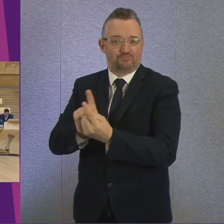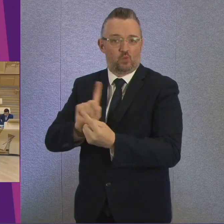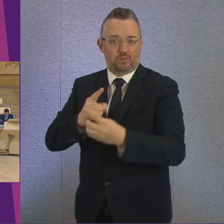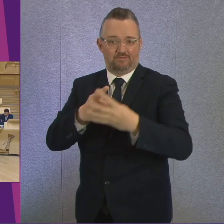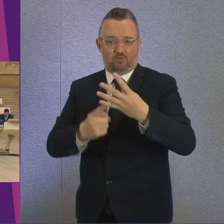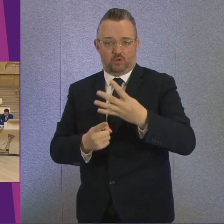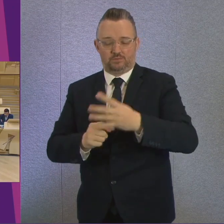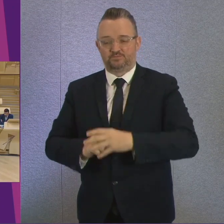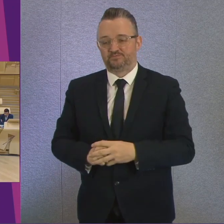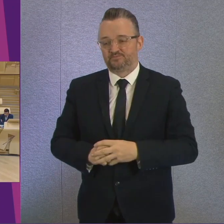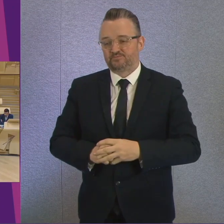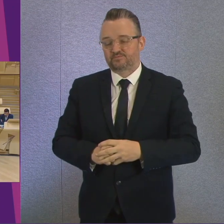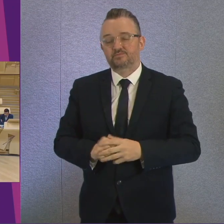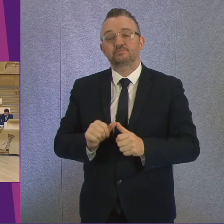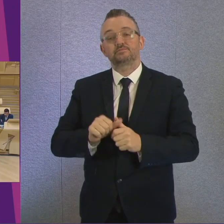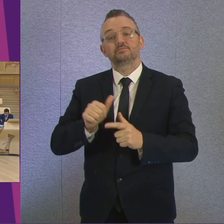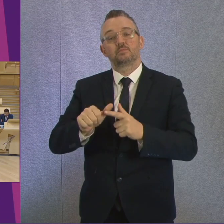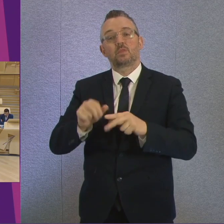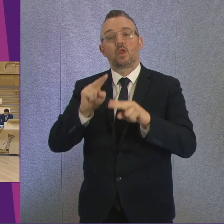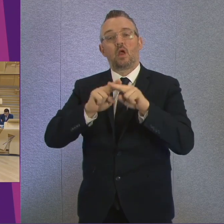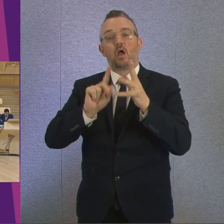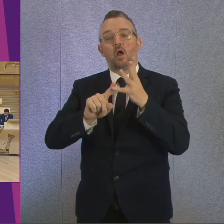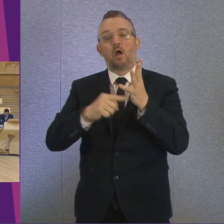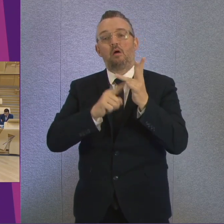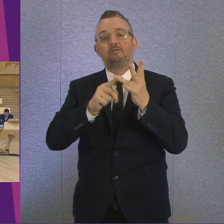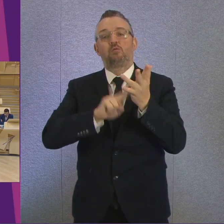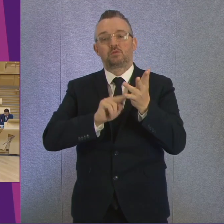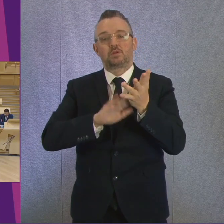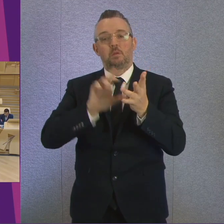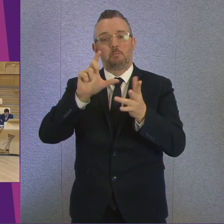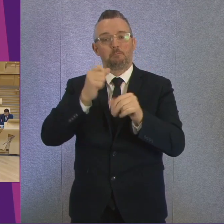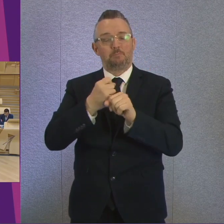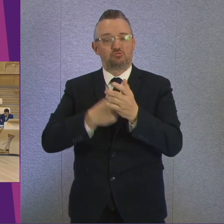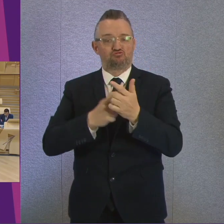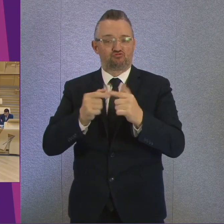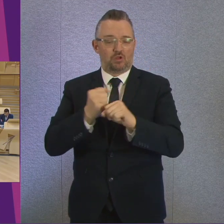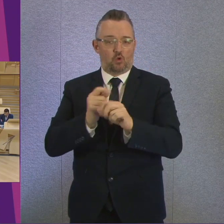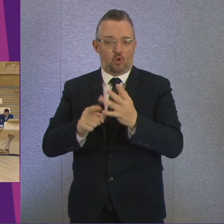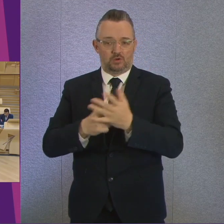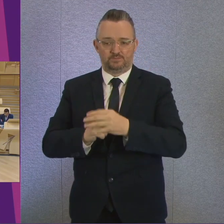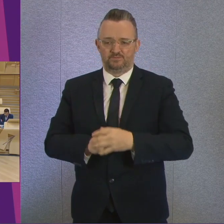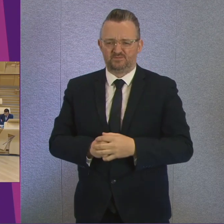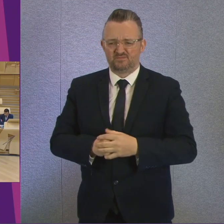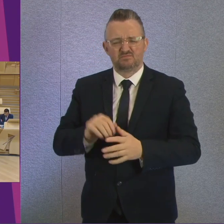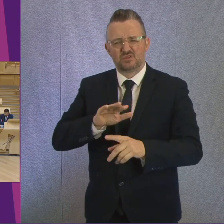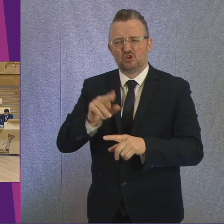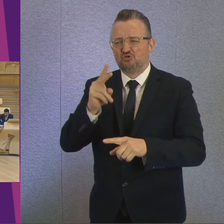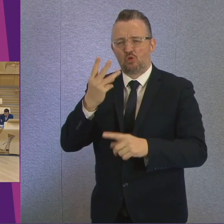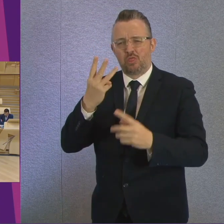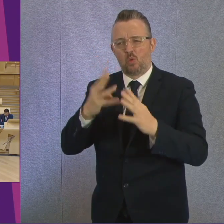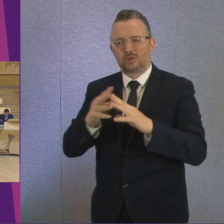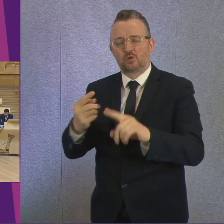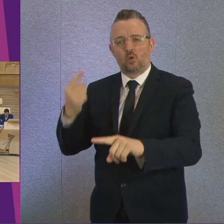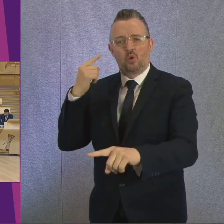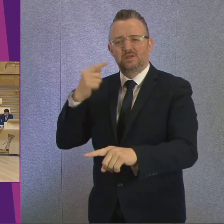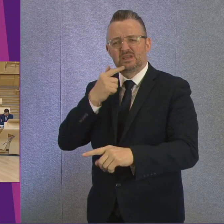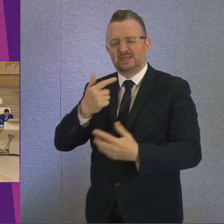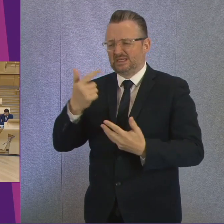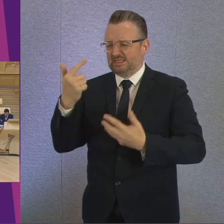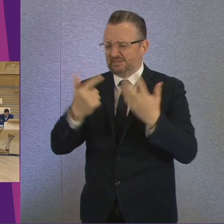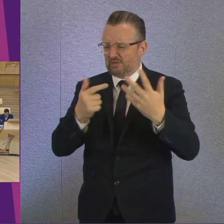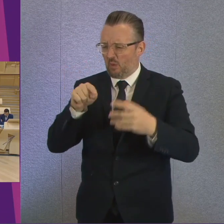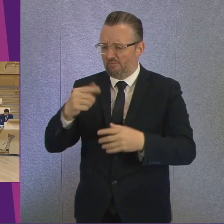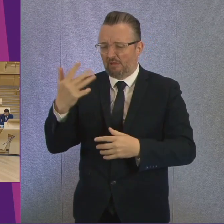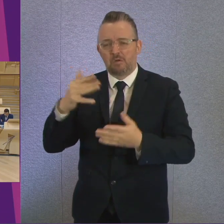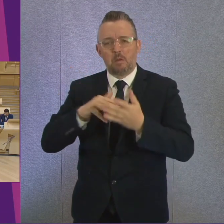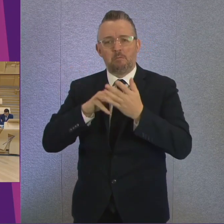Thank you. Fulton McGregor, to be followed by Sarah Boyack. Thank you, Presiding Officer. Several weeks ago it emerged that 17.5 million or